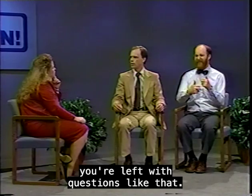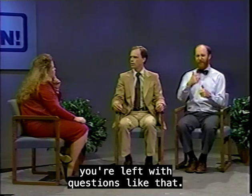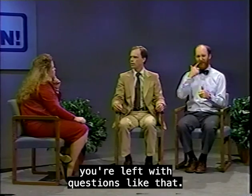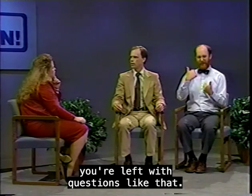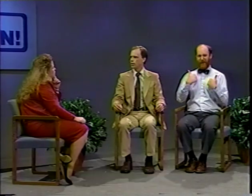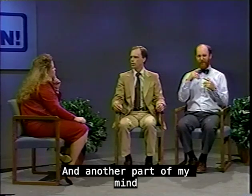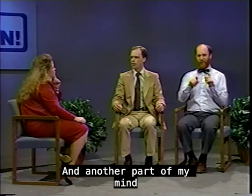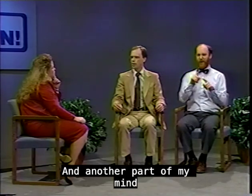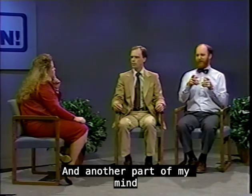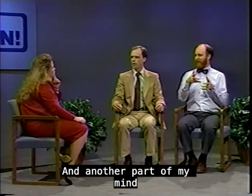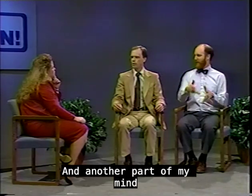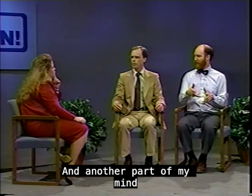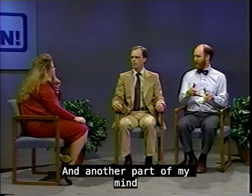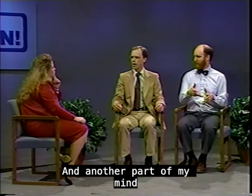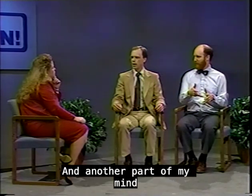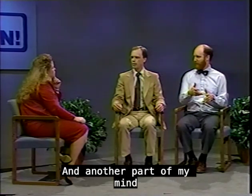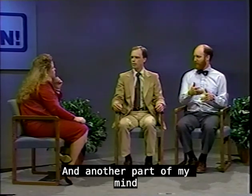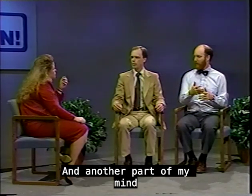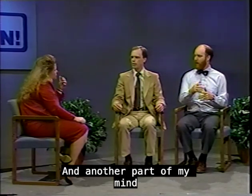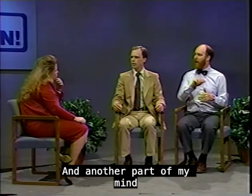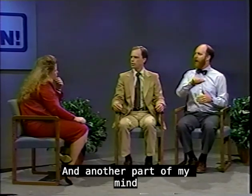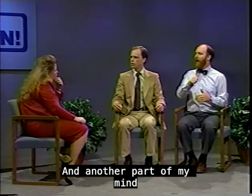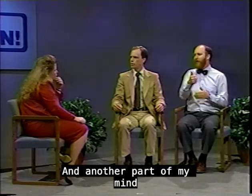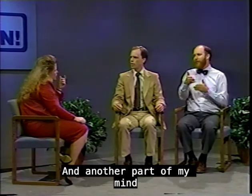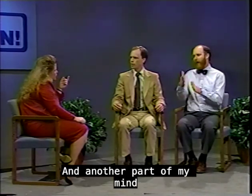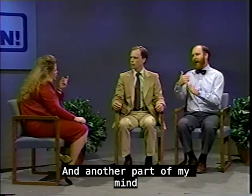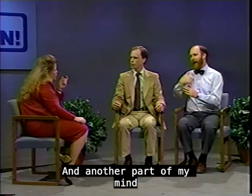like that. And another part of my mind